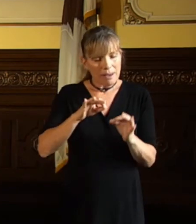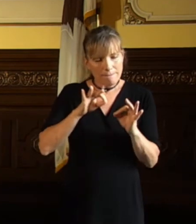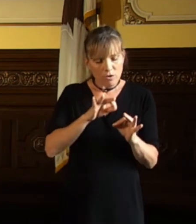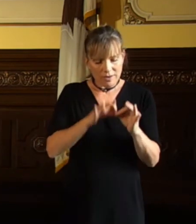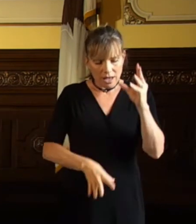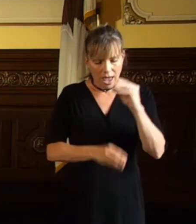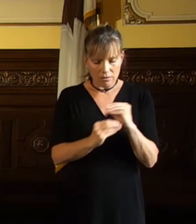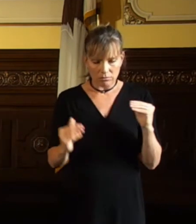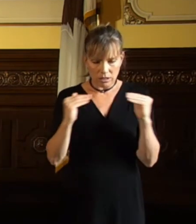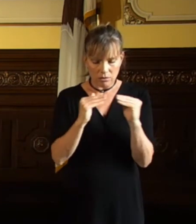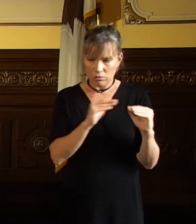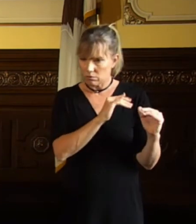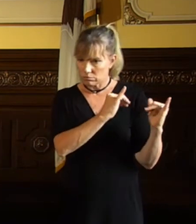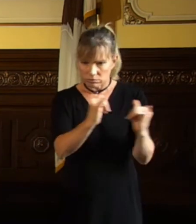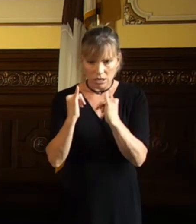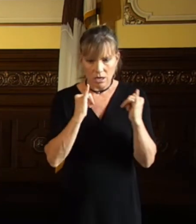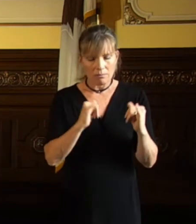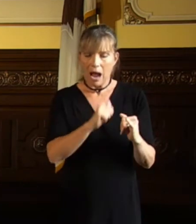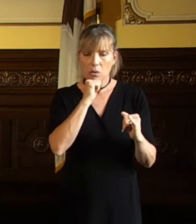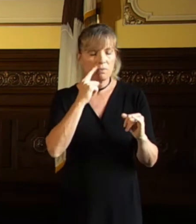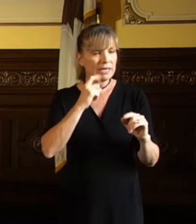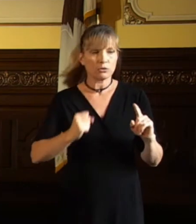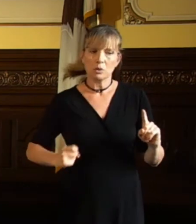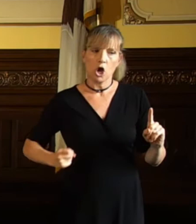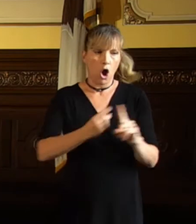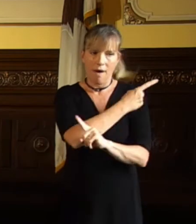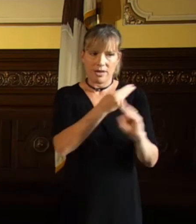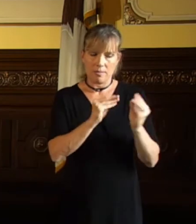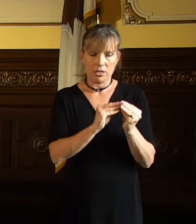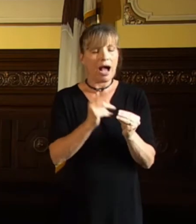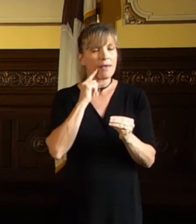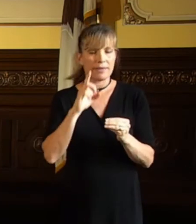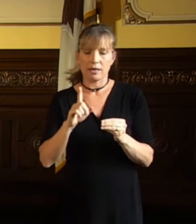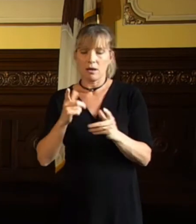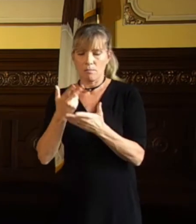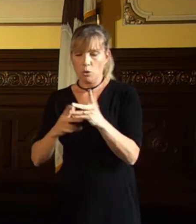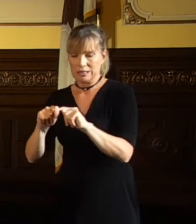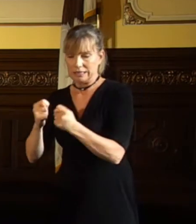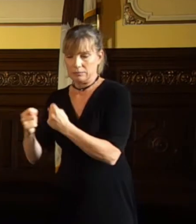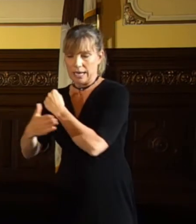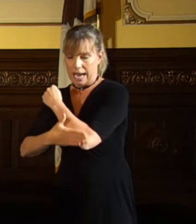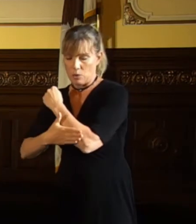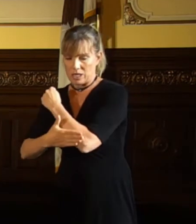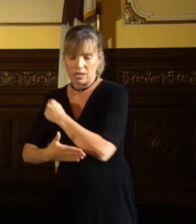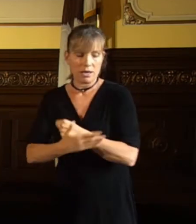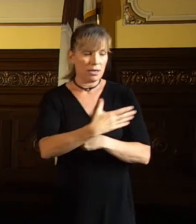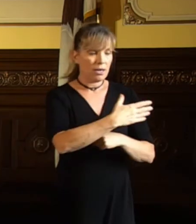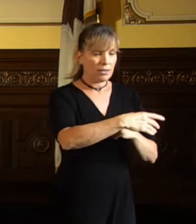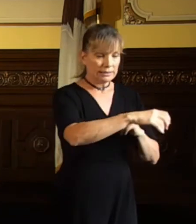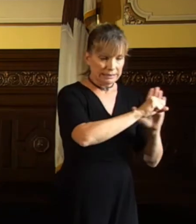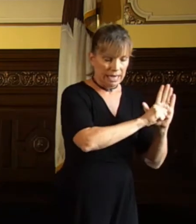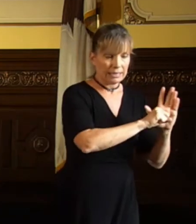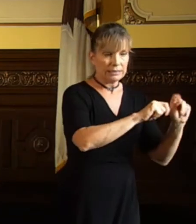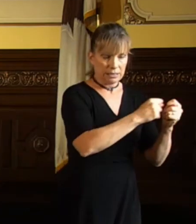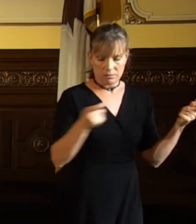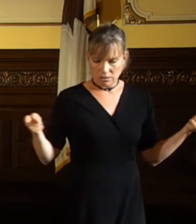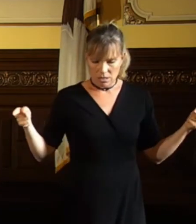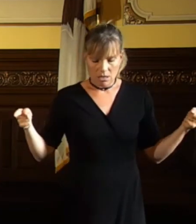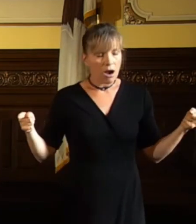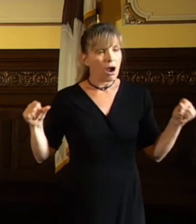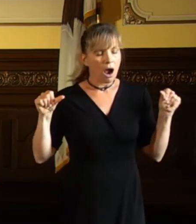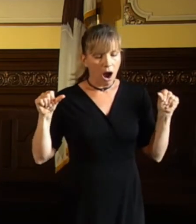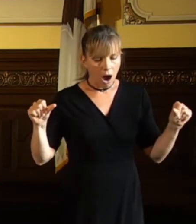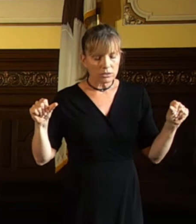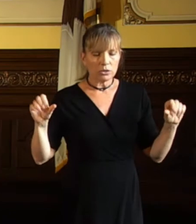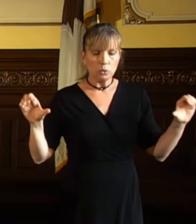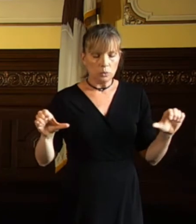add up, but I don't think they're off by much. And I think our data teams, both at the county levels as well as at the state levels, are